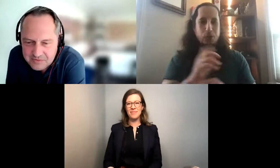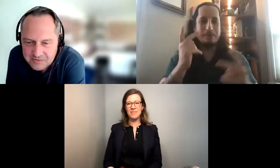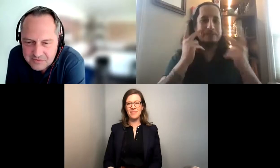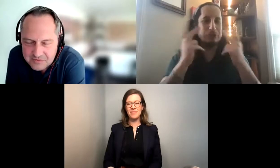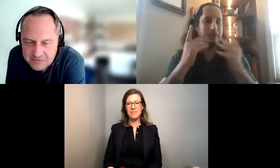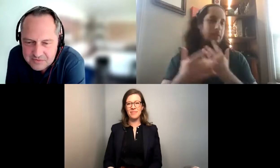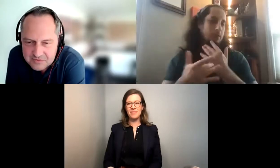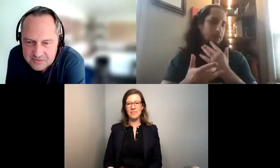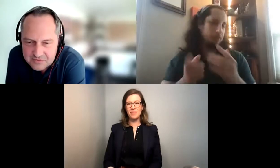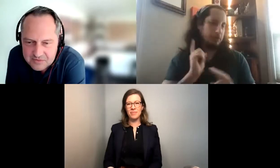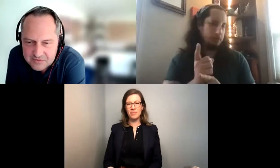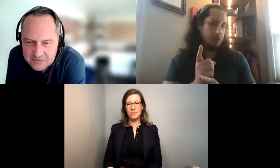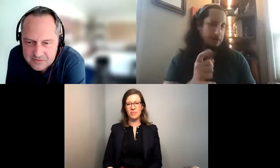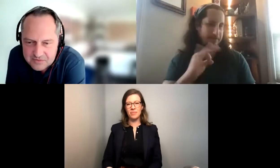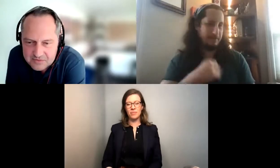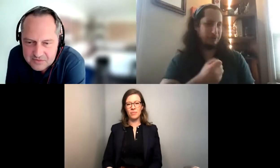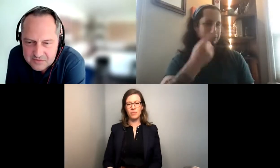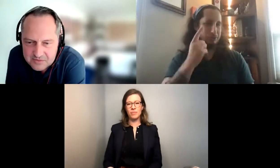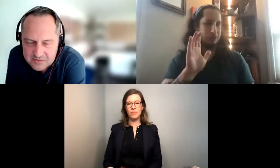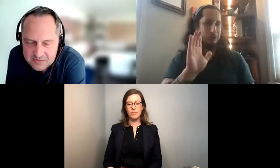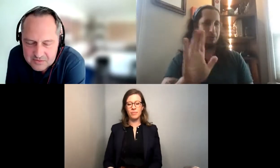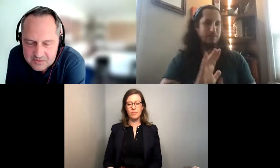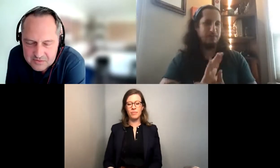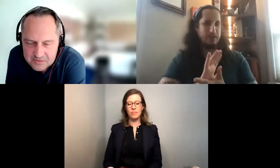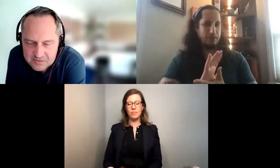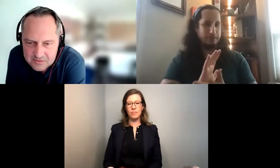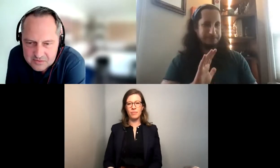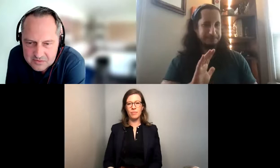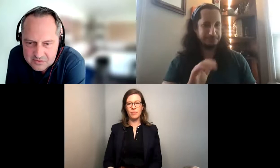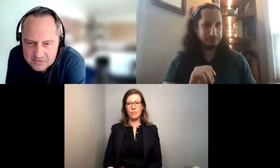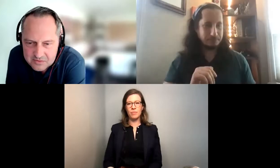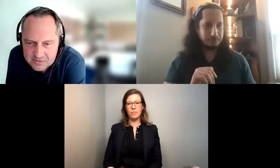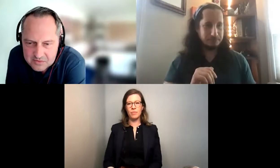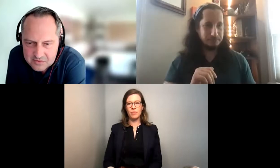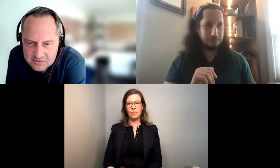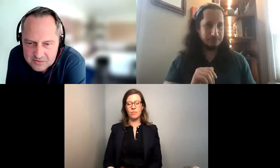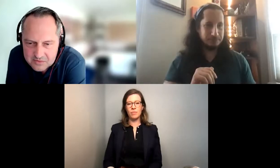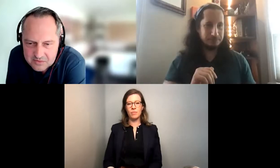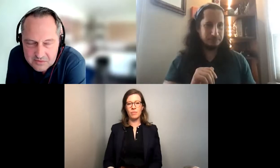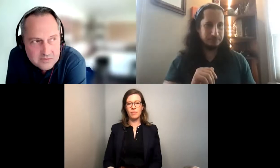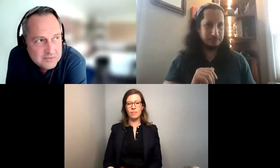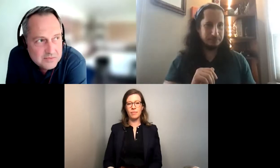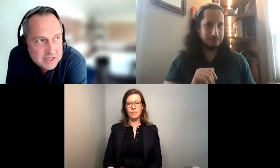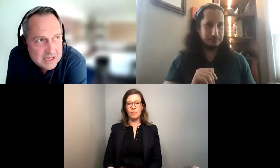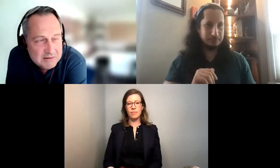So you've been working on computer vision technology for the past 30 years, if I understand your video correctly?